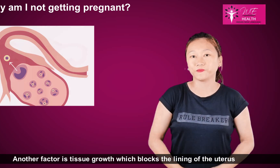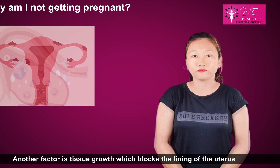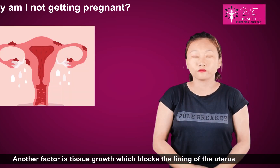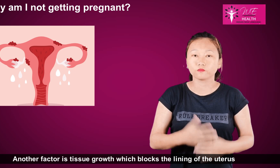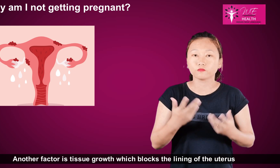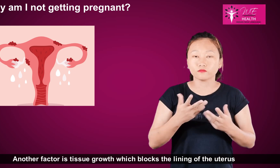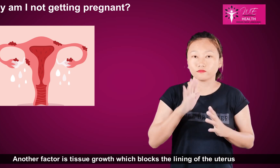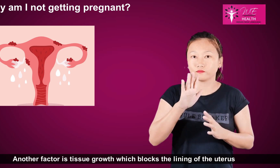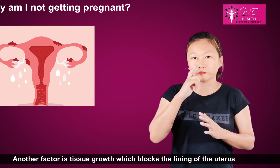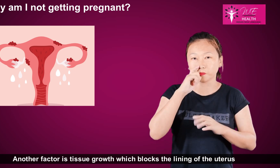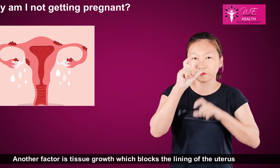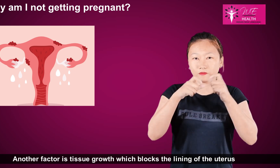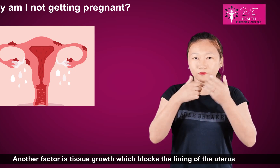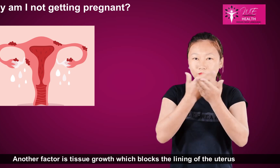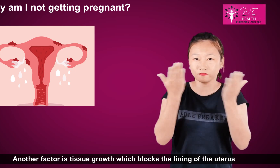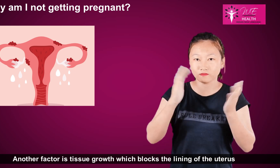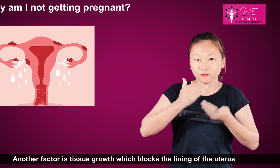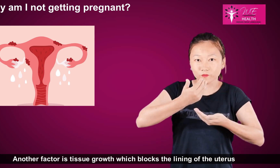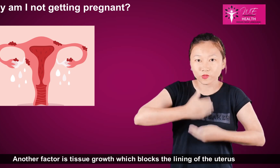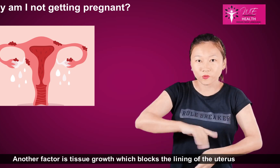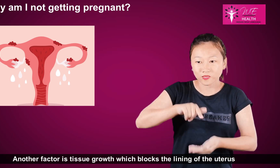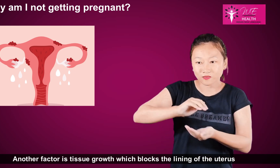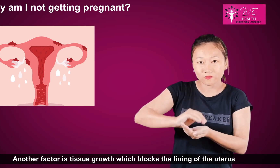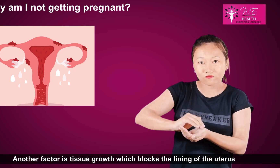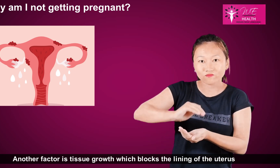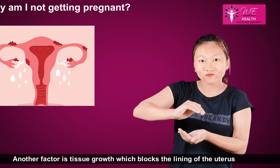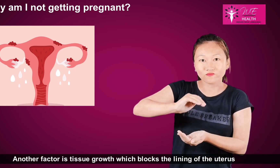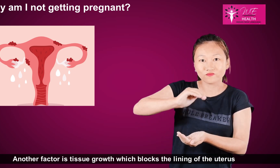Another factor is tissue growth which blocks the lining of the uterus.